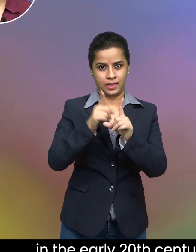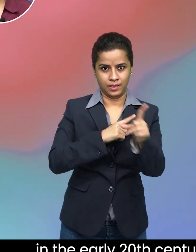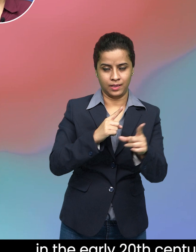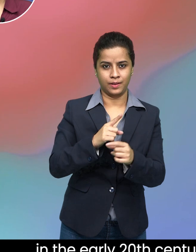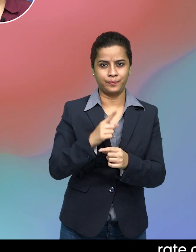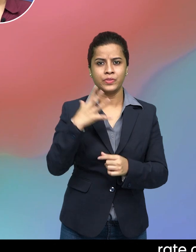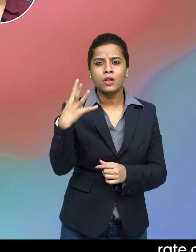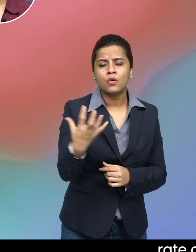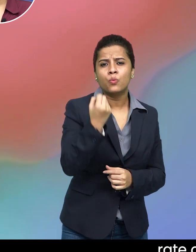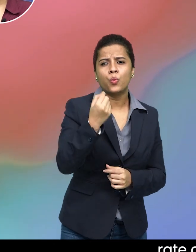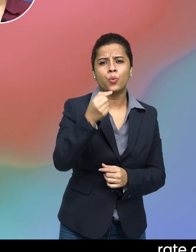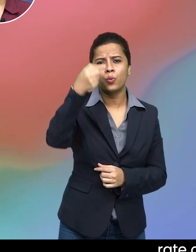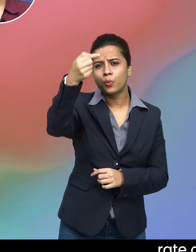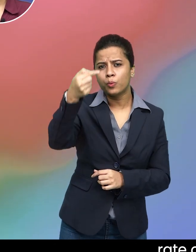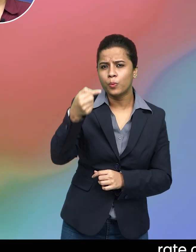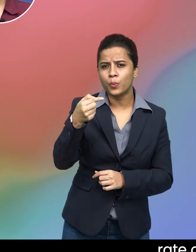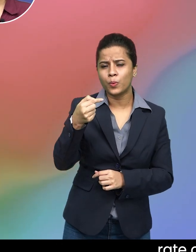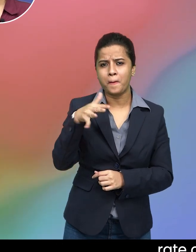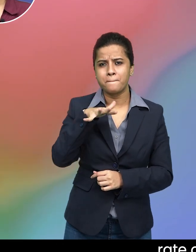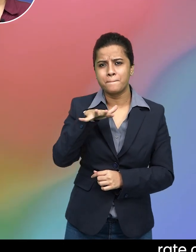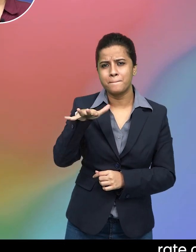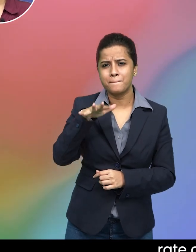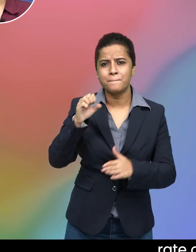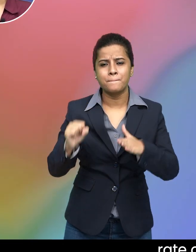of maximum rate of photosynthesis.